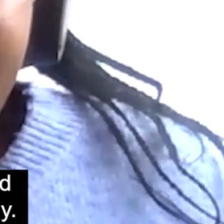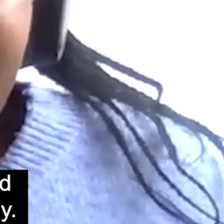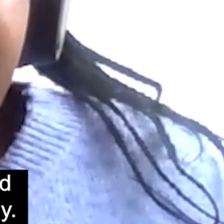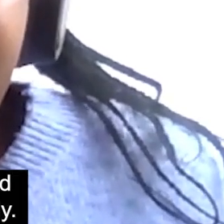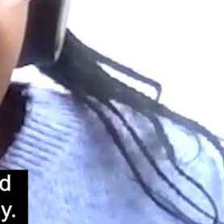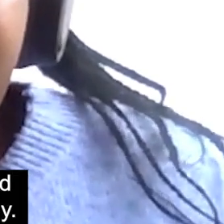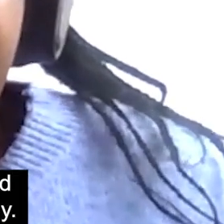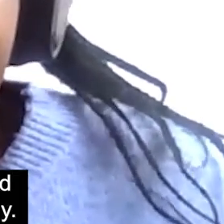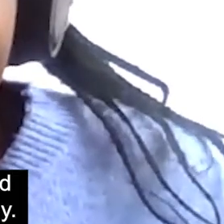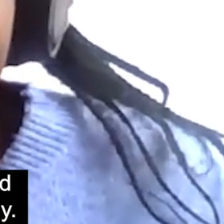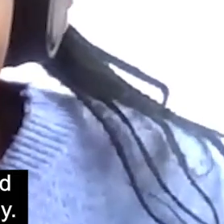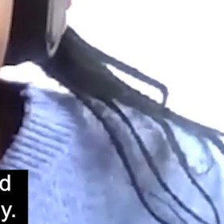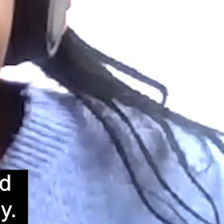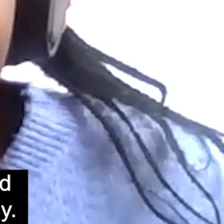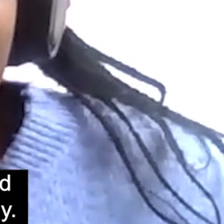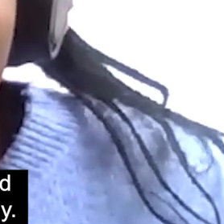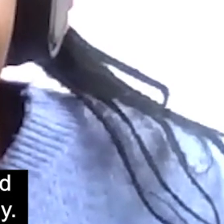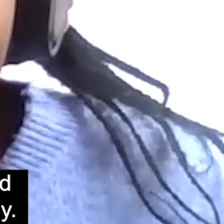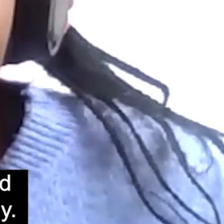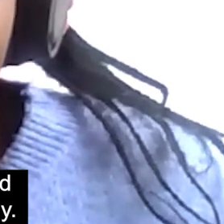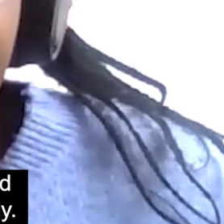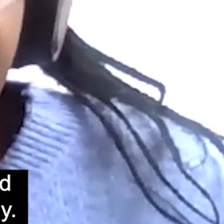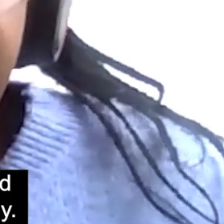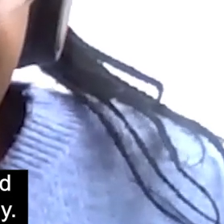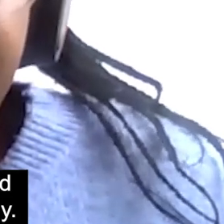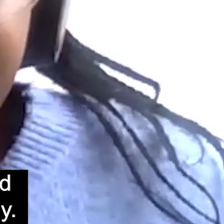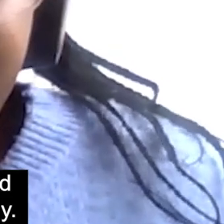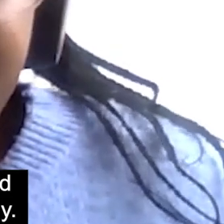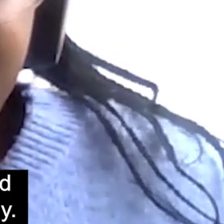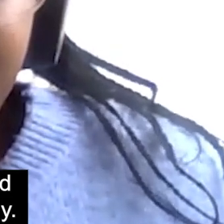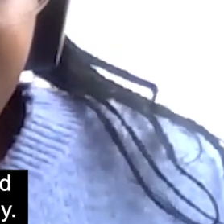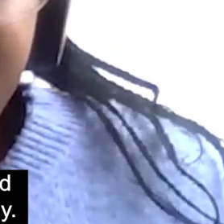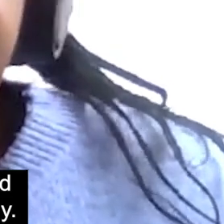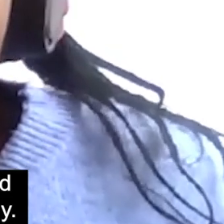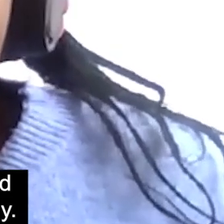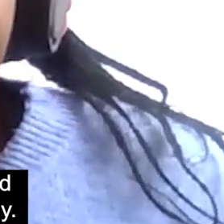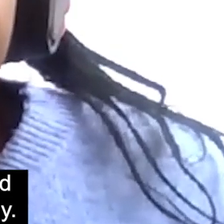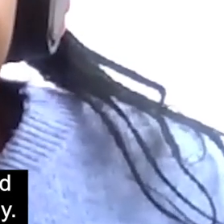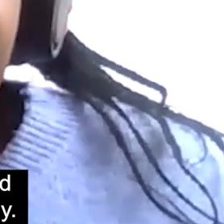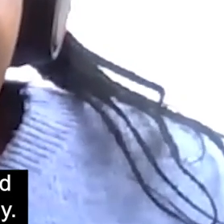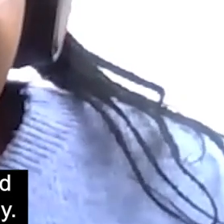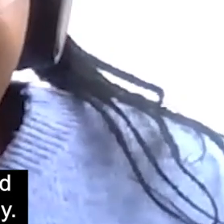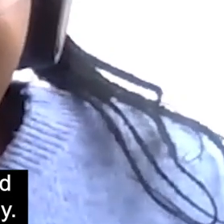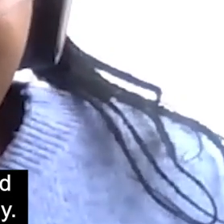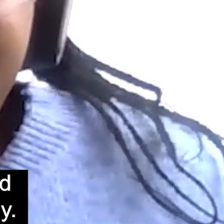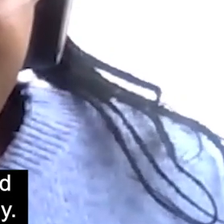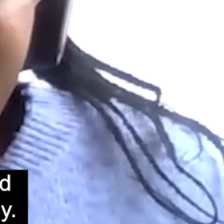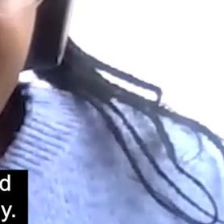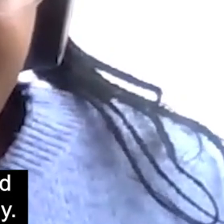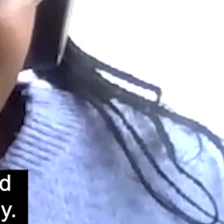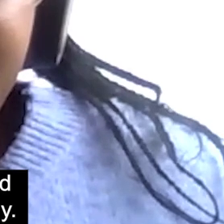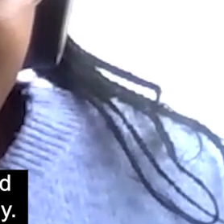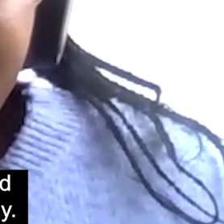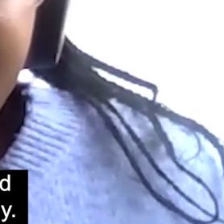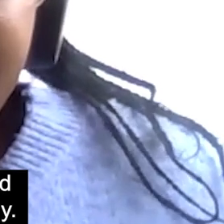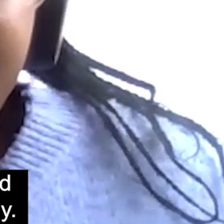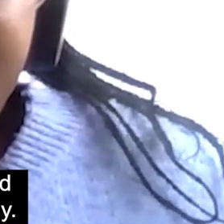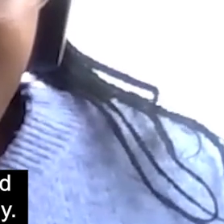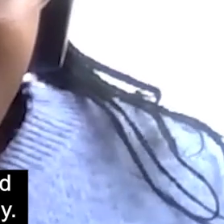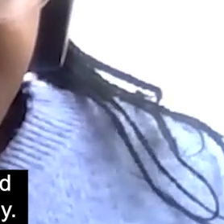practice in primary school, but it still wasn't good enough, I think, academically and